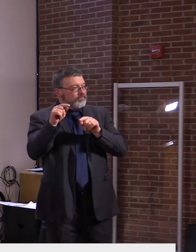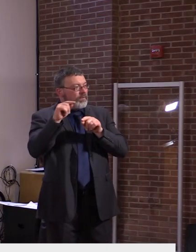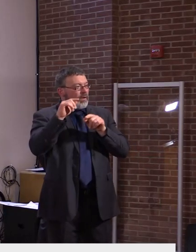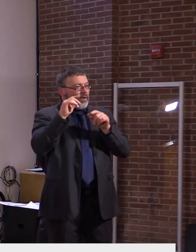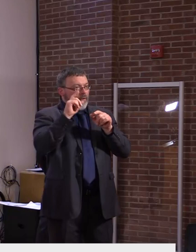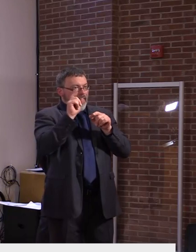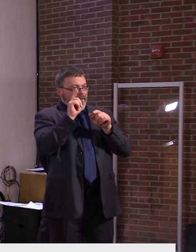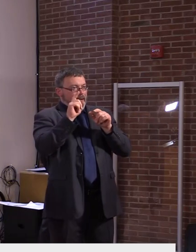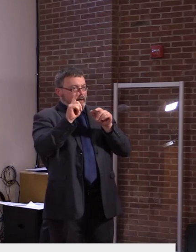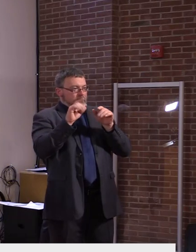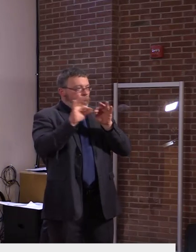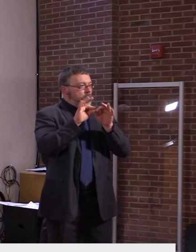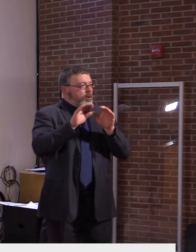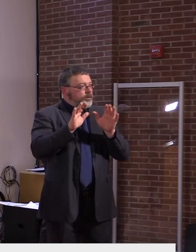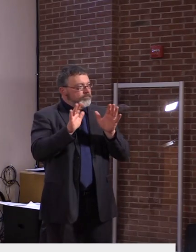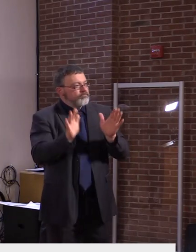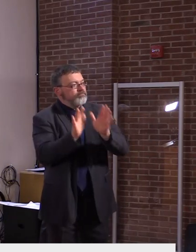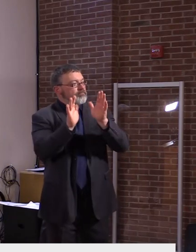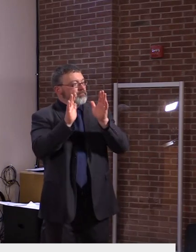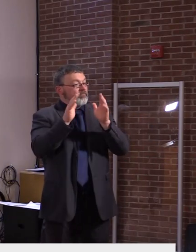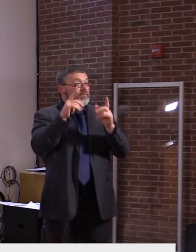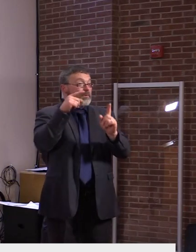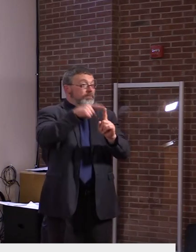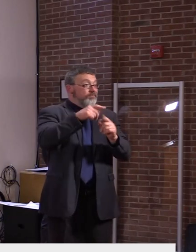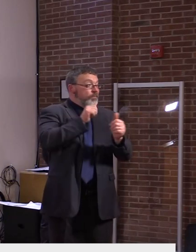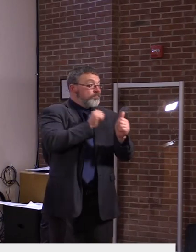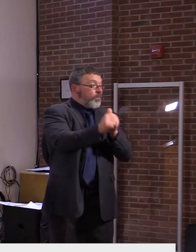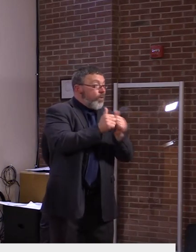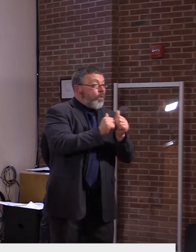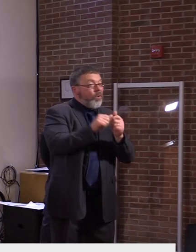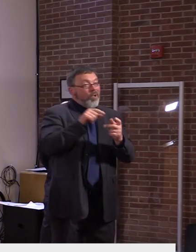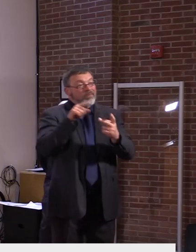heard about sporting events in school and